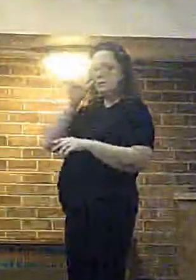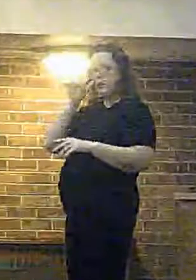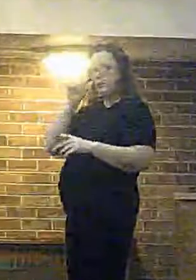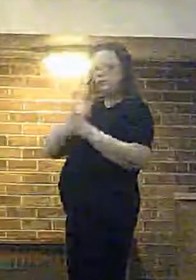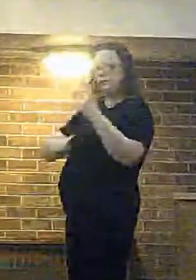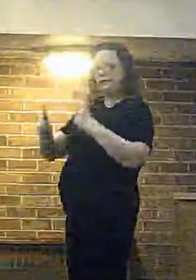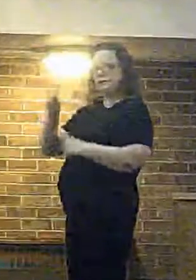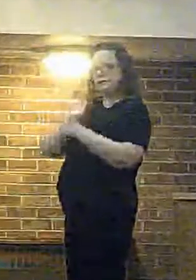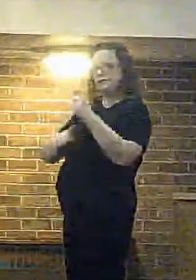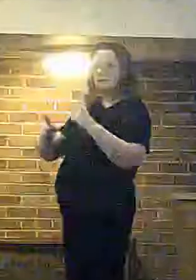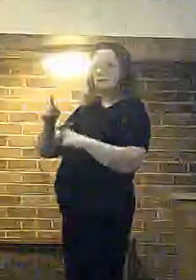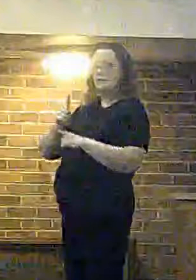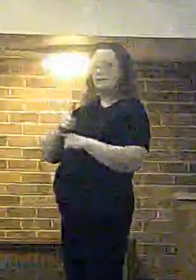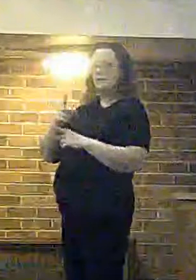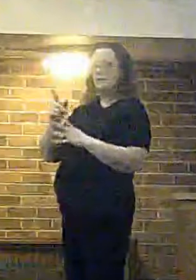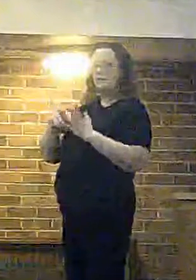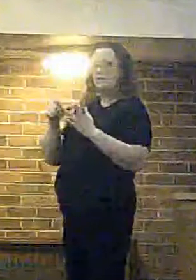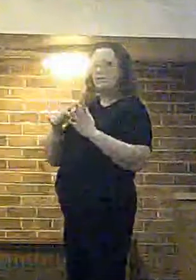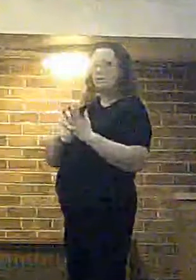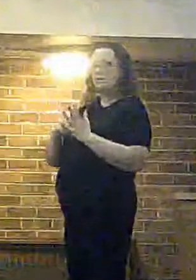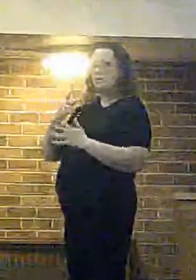2014 with the report number